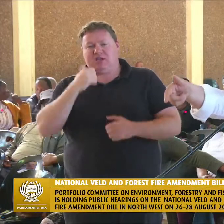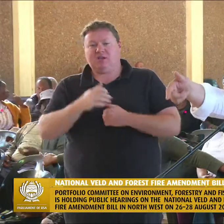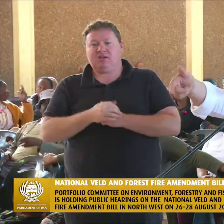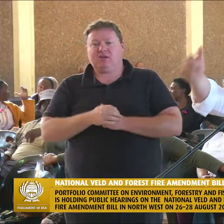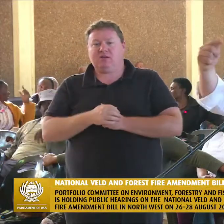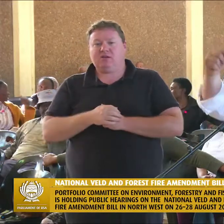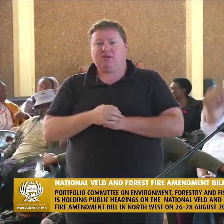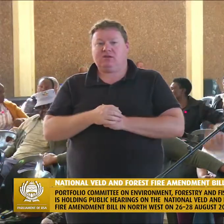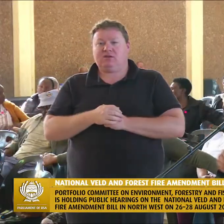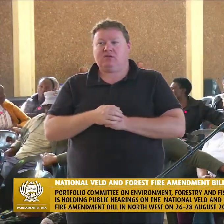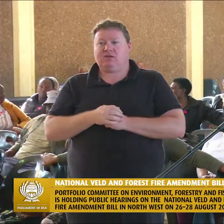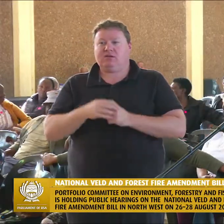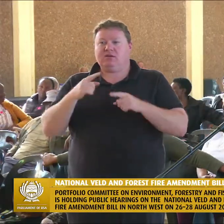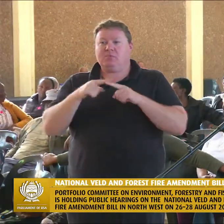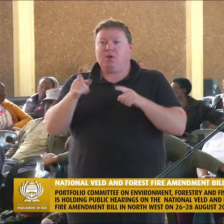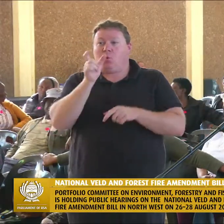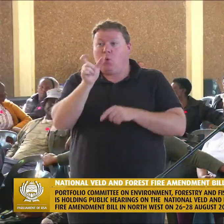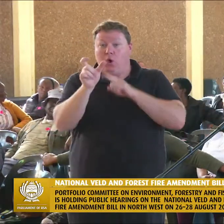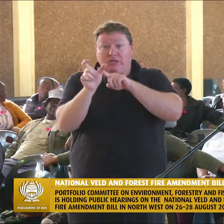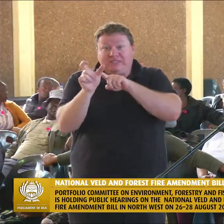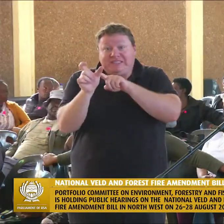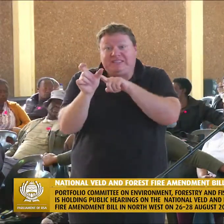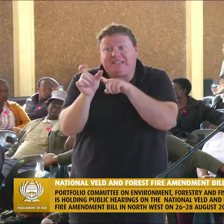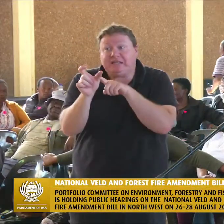word in the oxford english dictionary